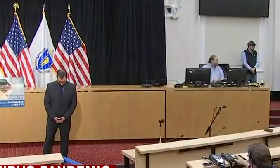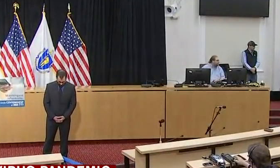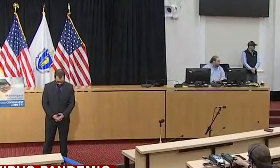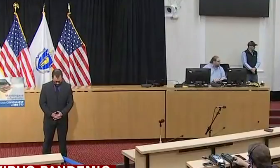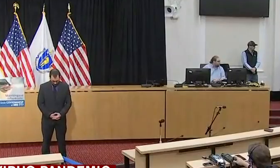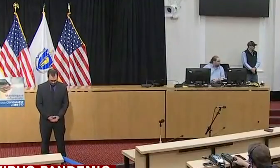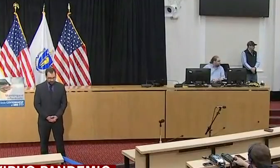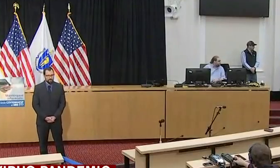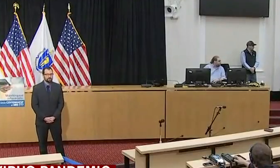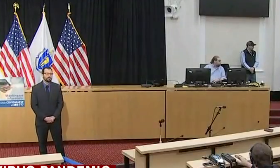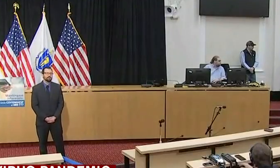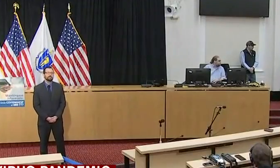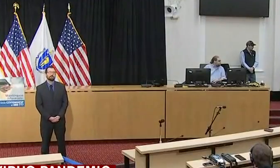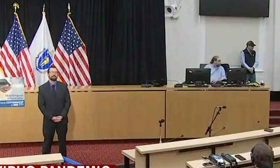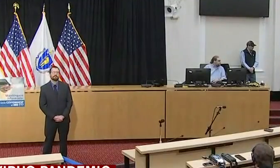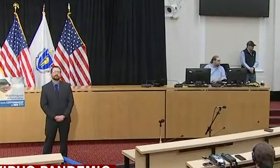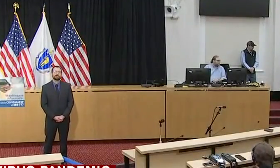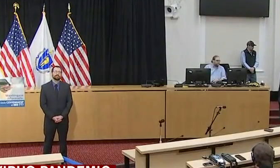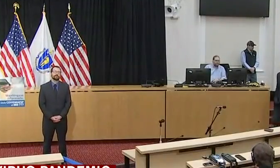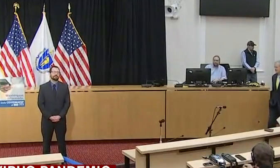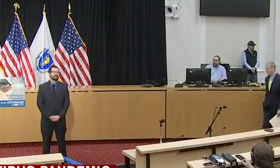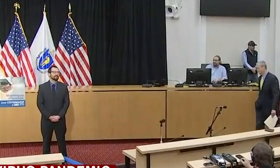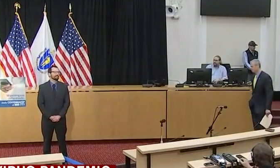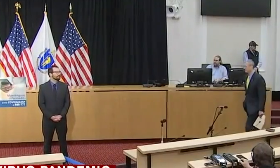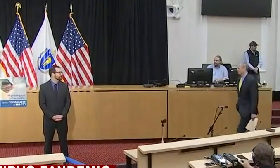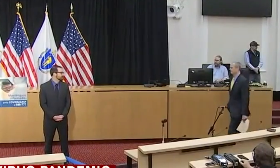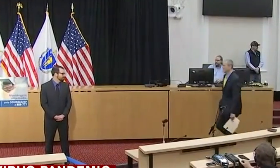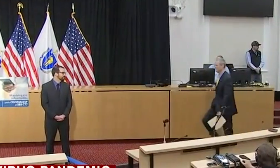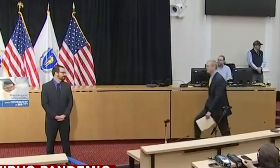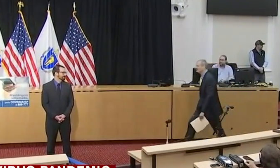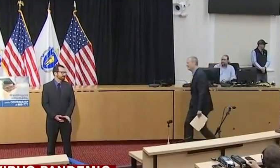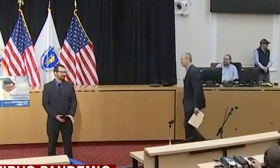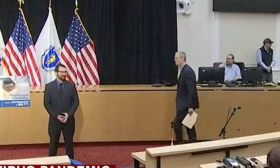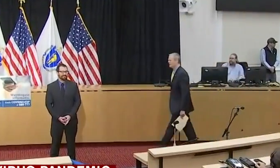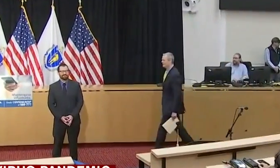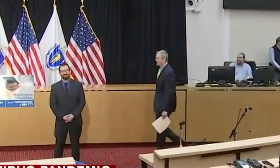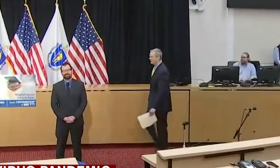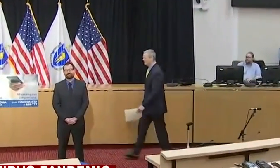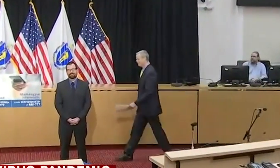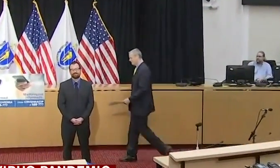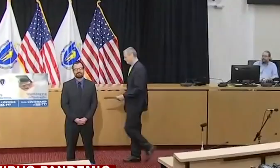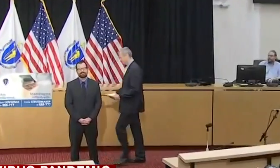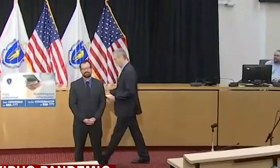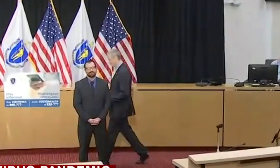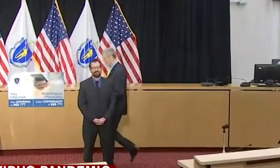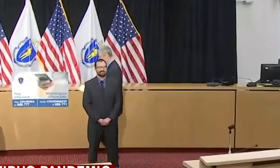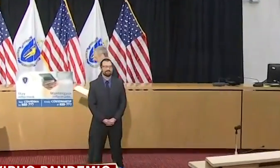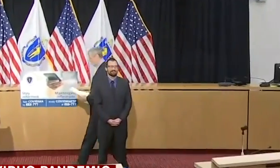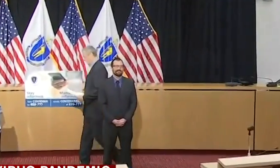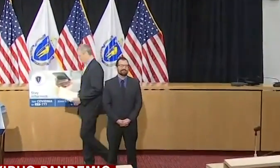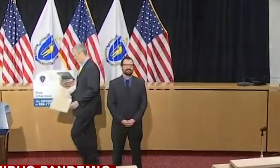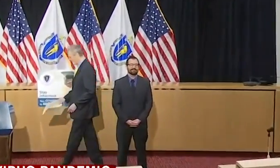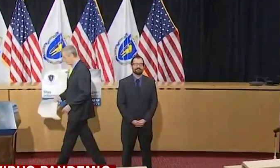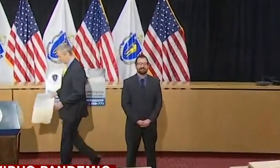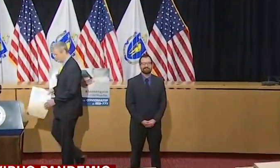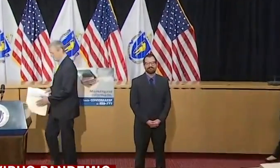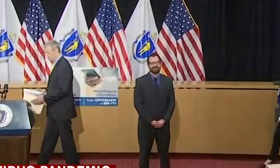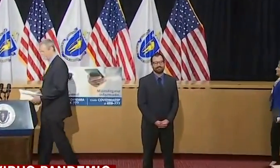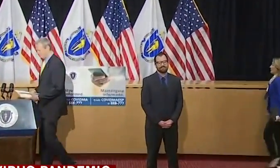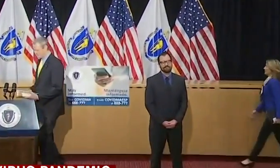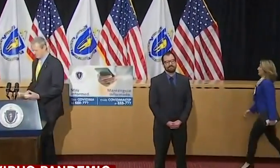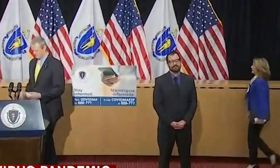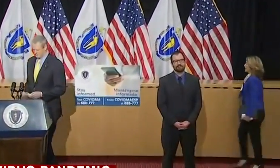yesterday marked the single largest number of deaths to date in the Bay State at 252. However, he says the percentage of those